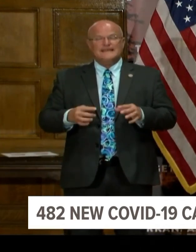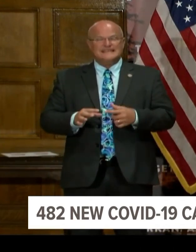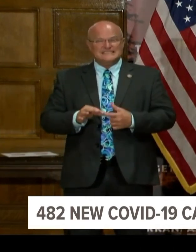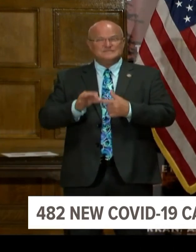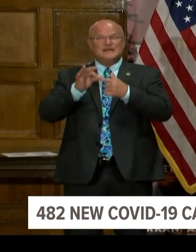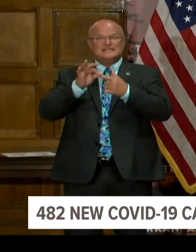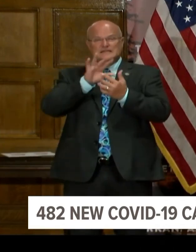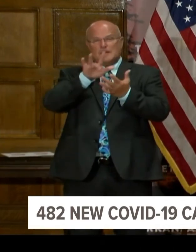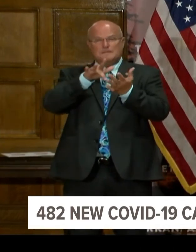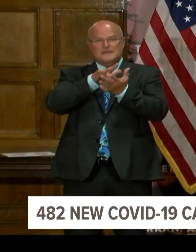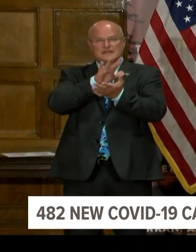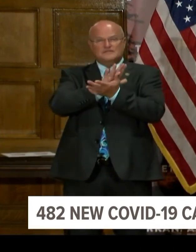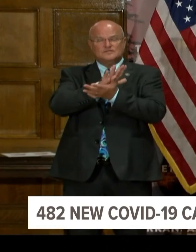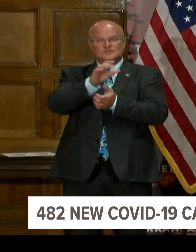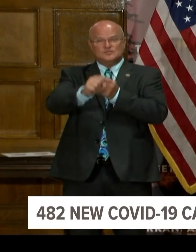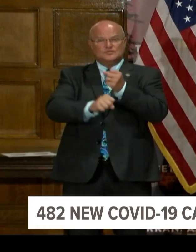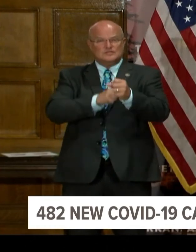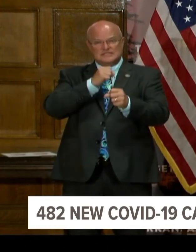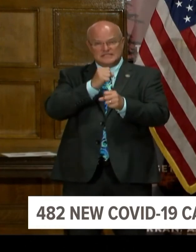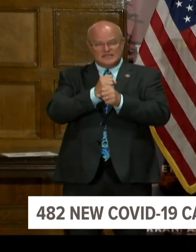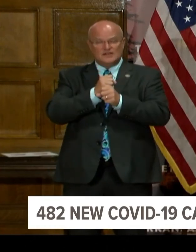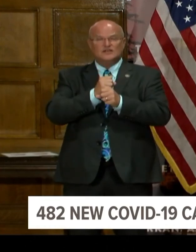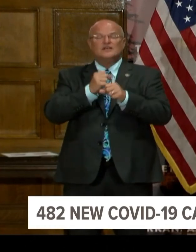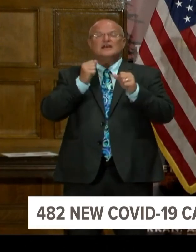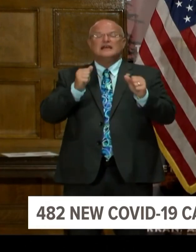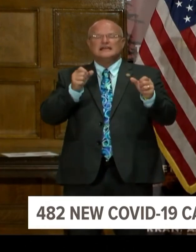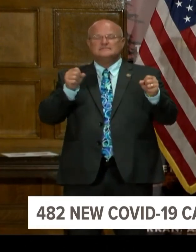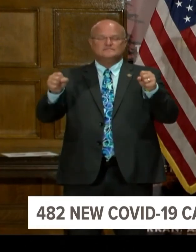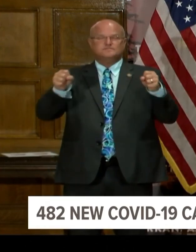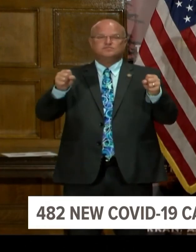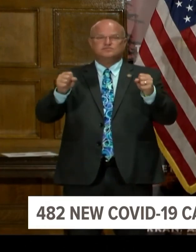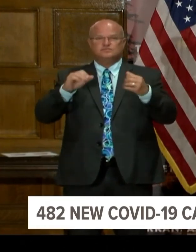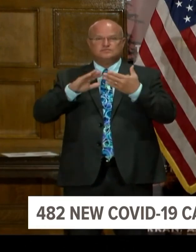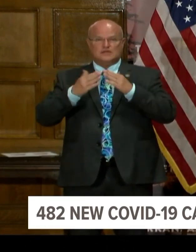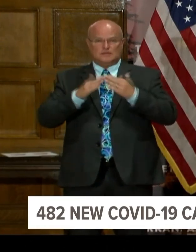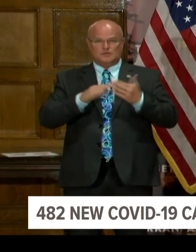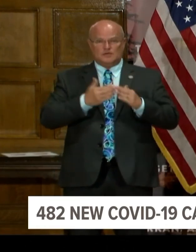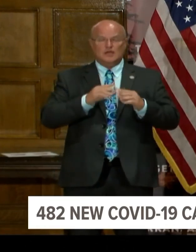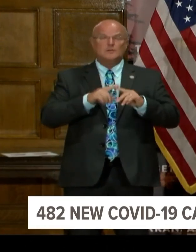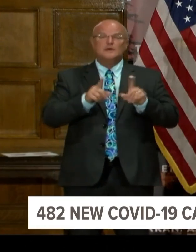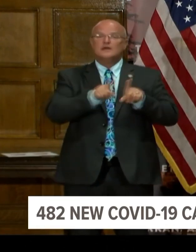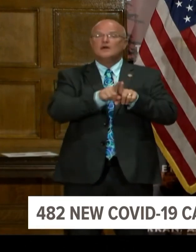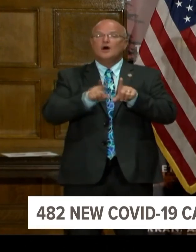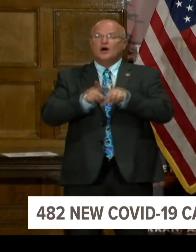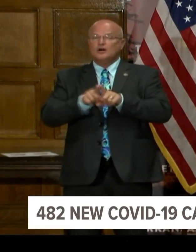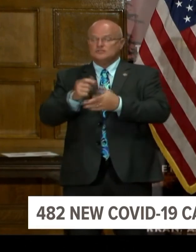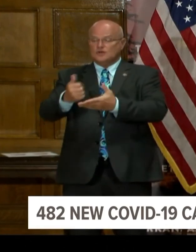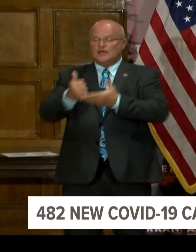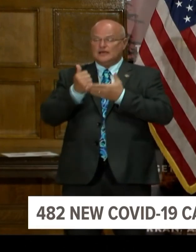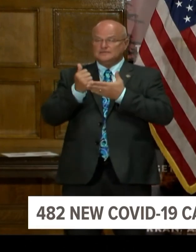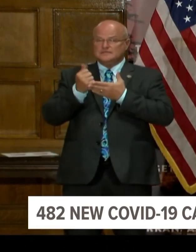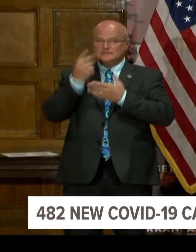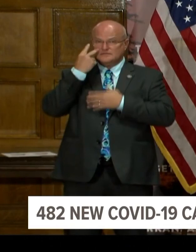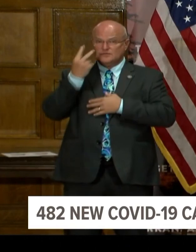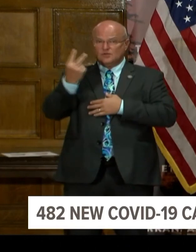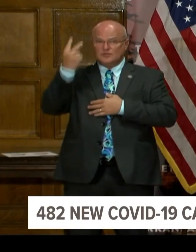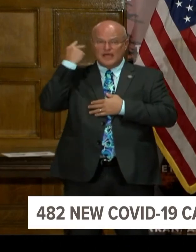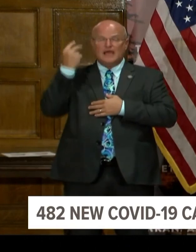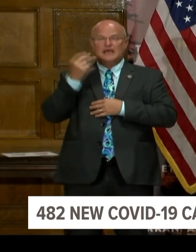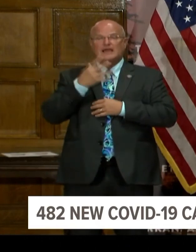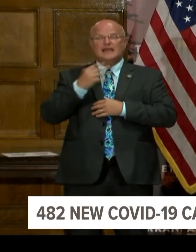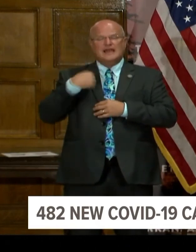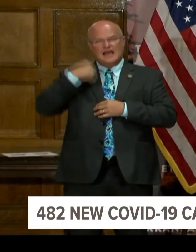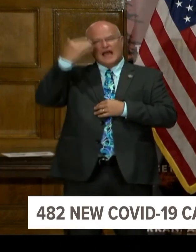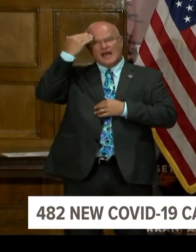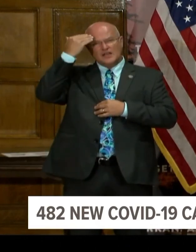especially in the middle of a school year, it can jar a community, but it also helps us all reflect. And